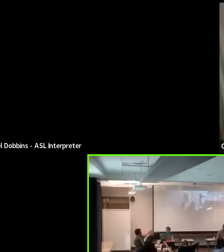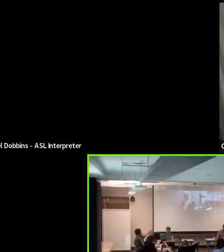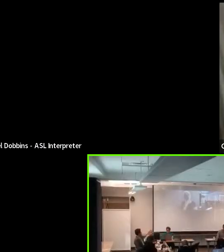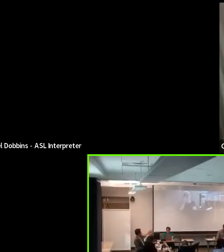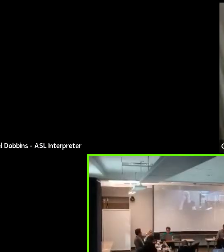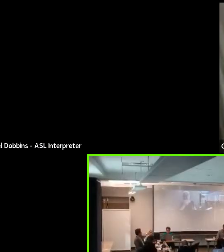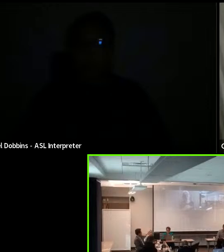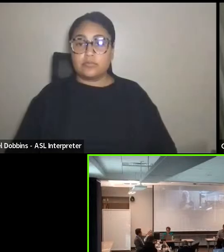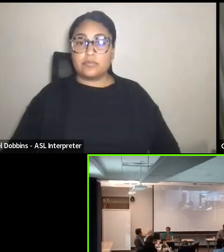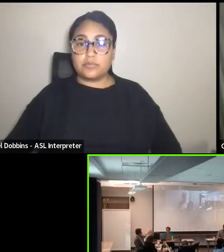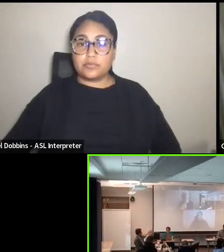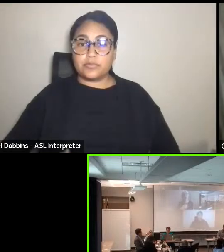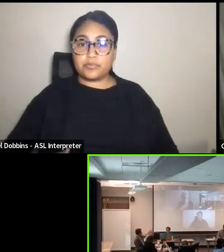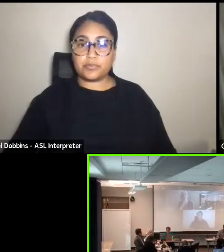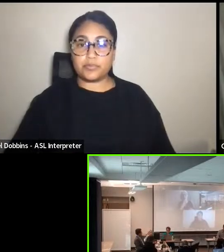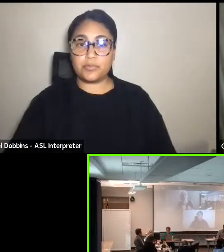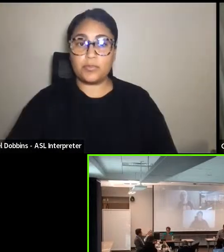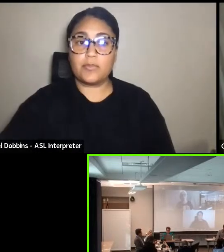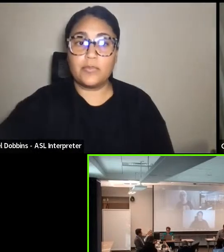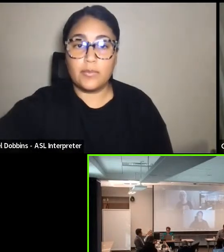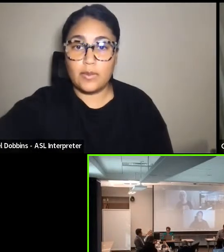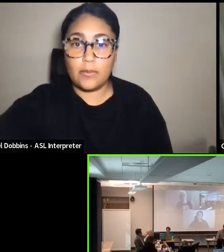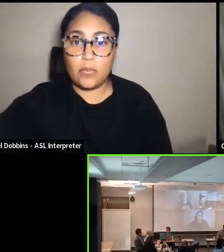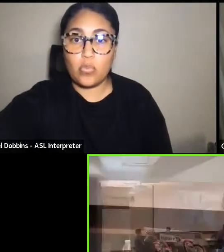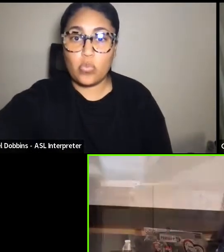was talking